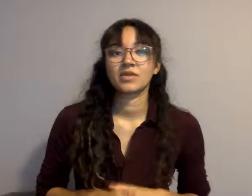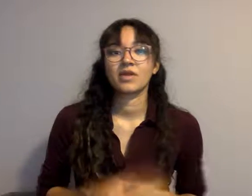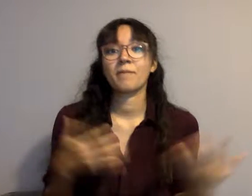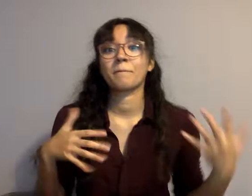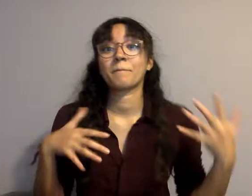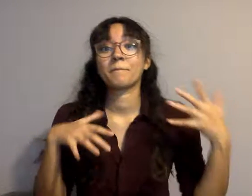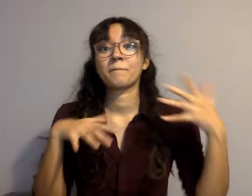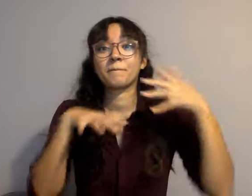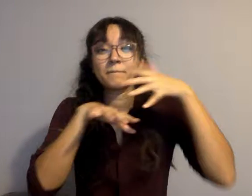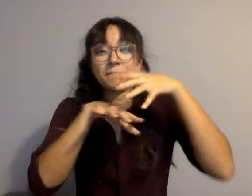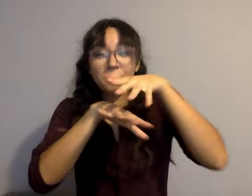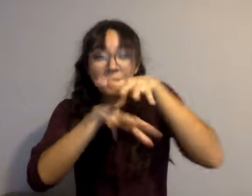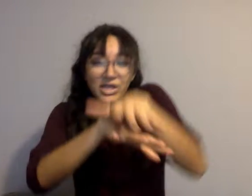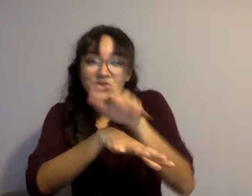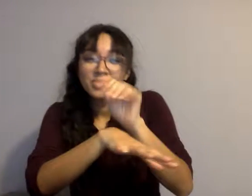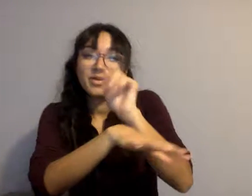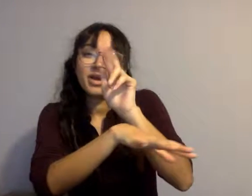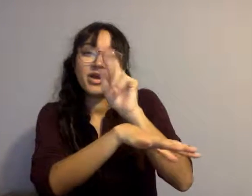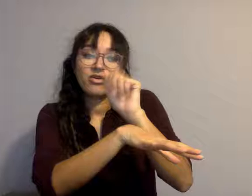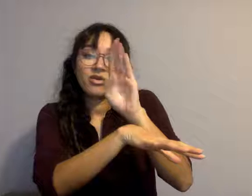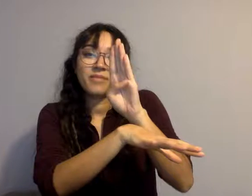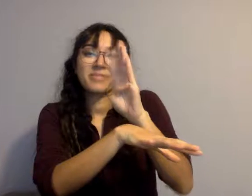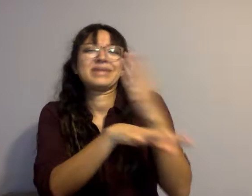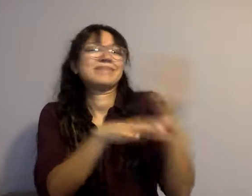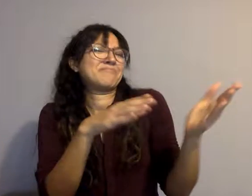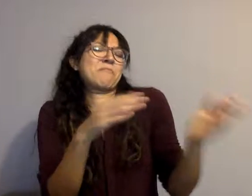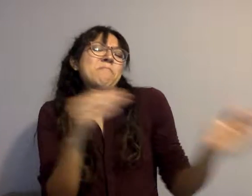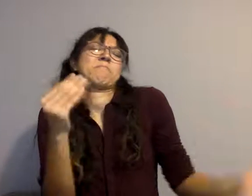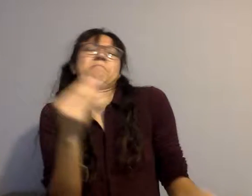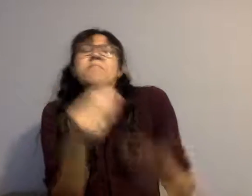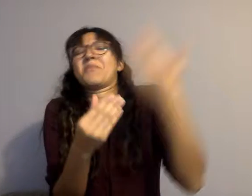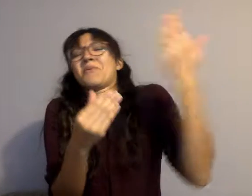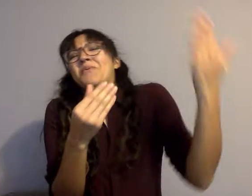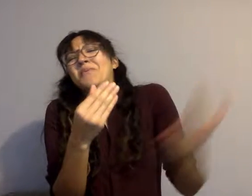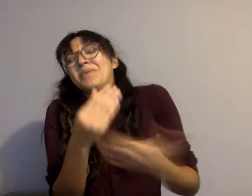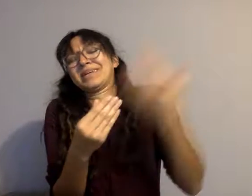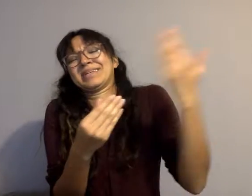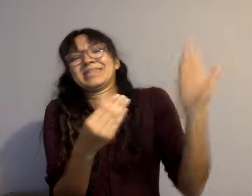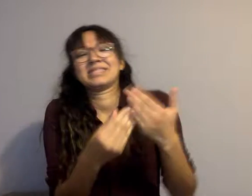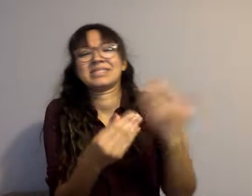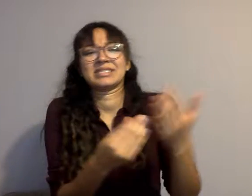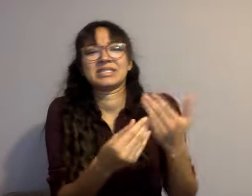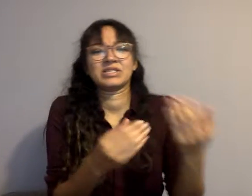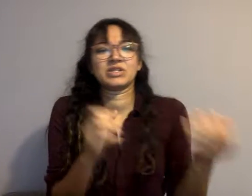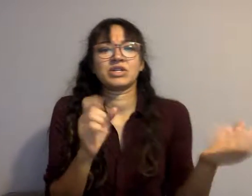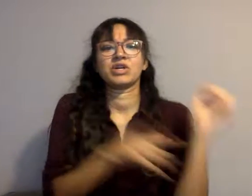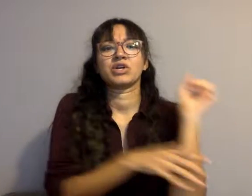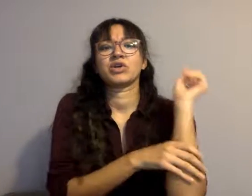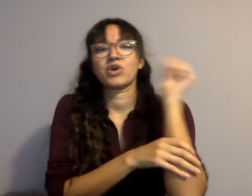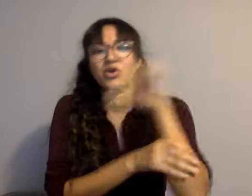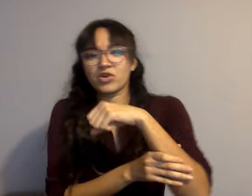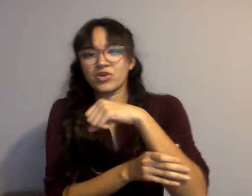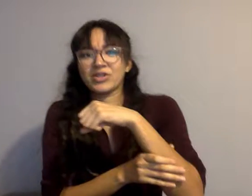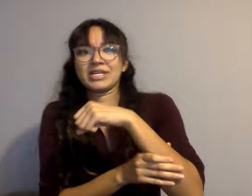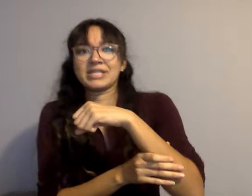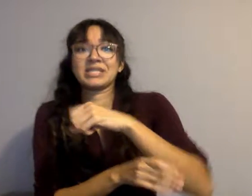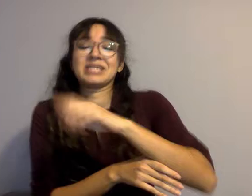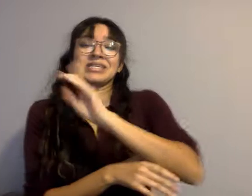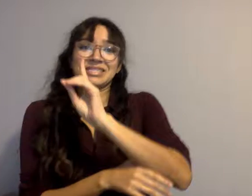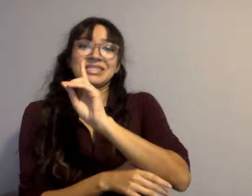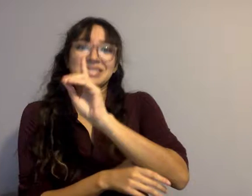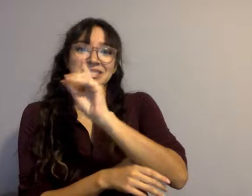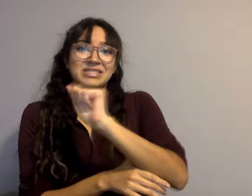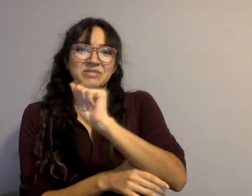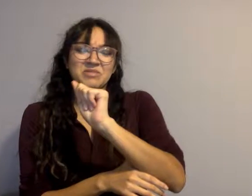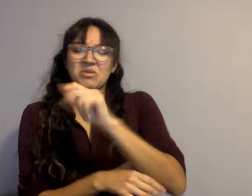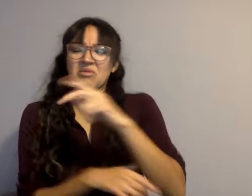Mainstreaming Arabs was much, much easier than conquering the challenge against the stigma against disability. My